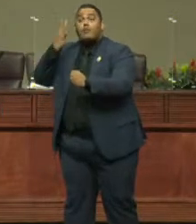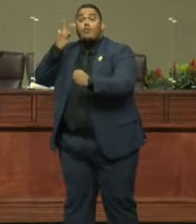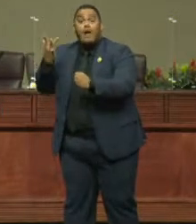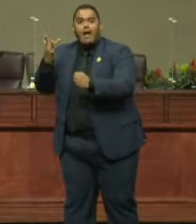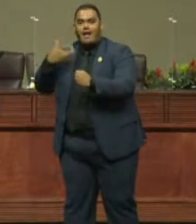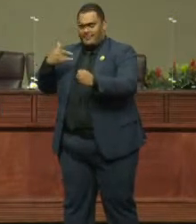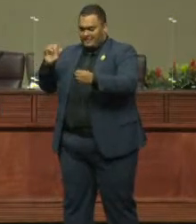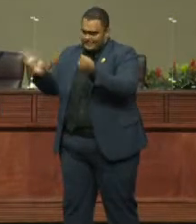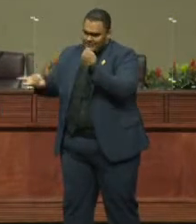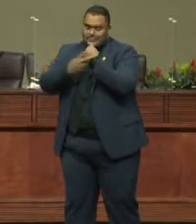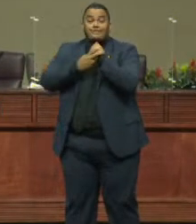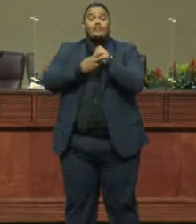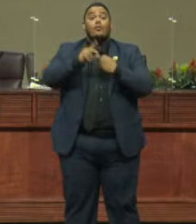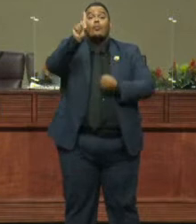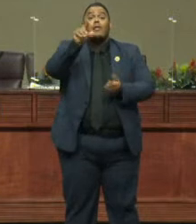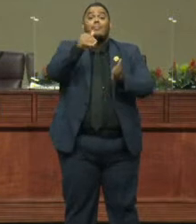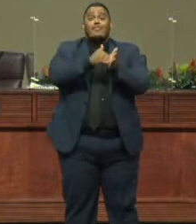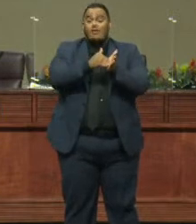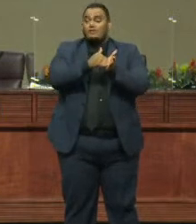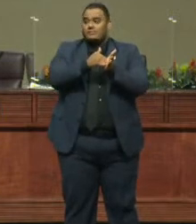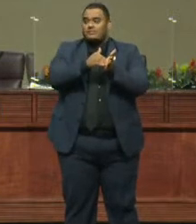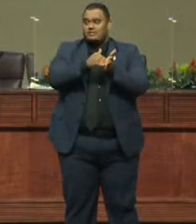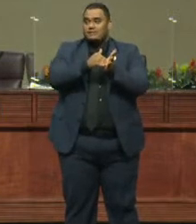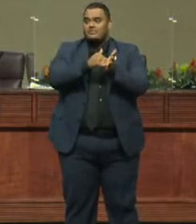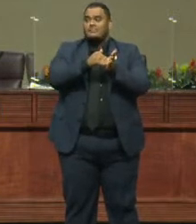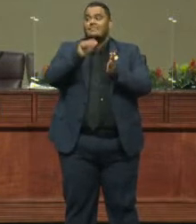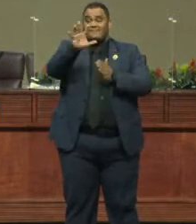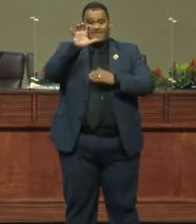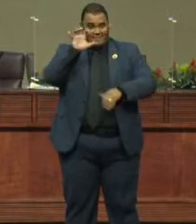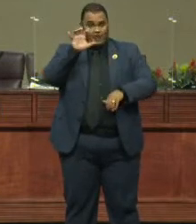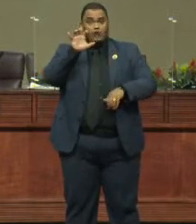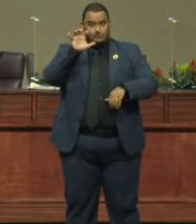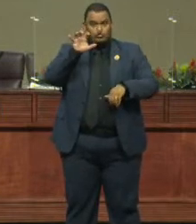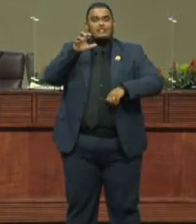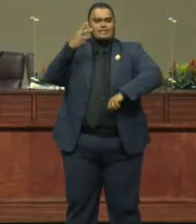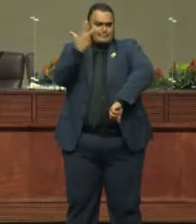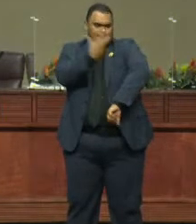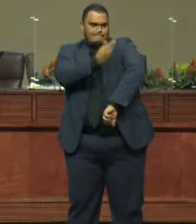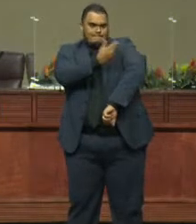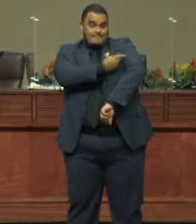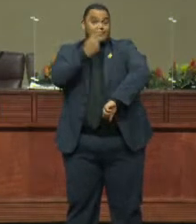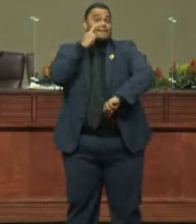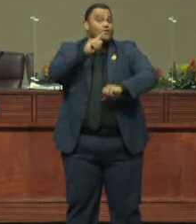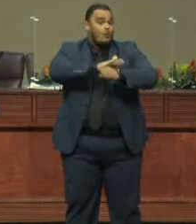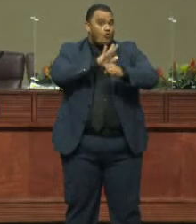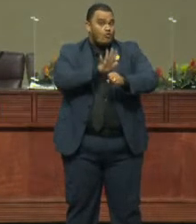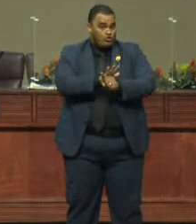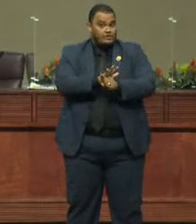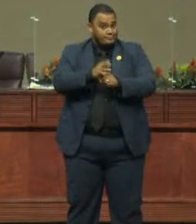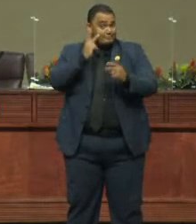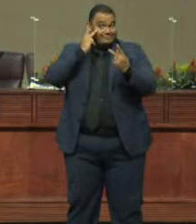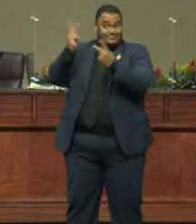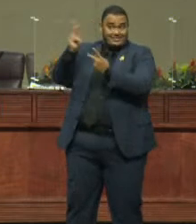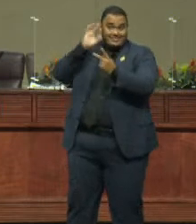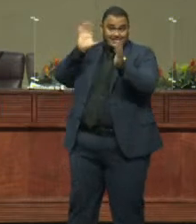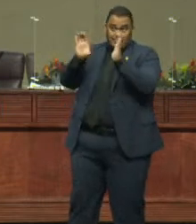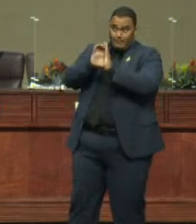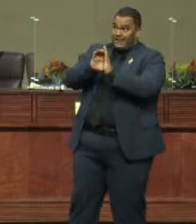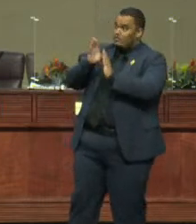vaccine. We have a photograph behind me that you can see what these